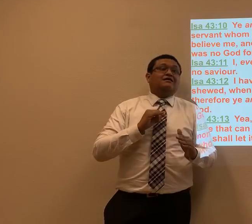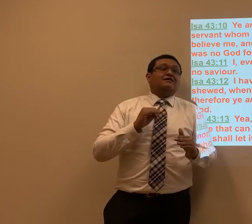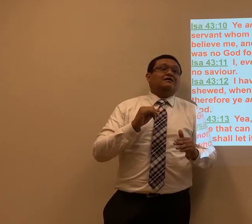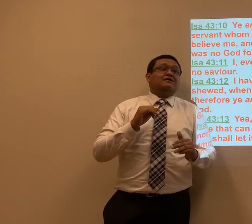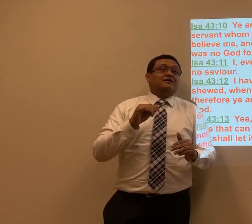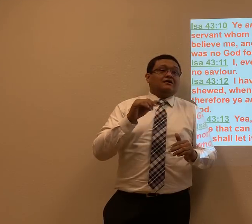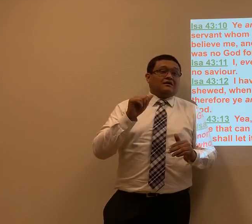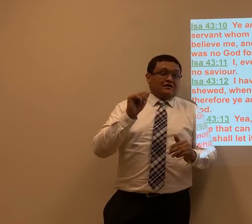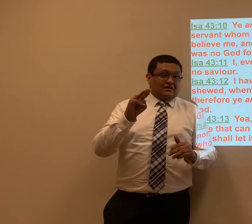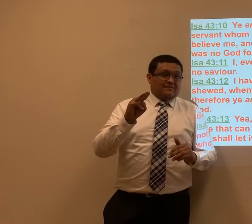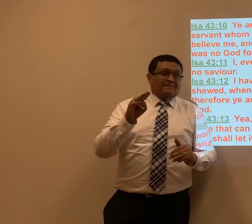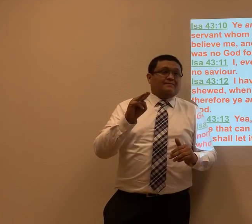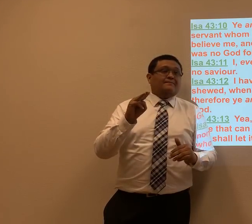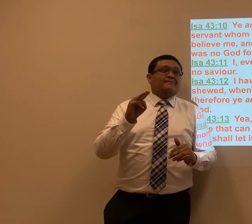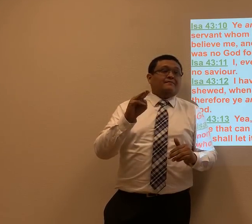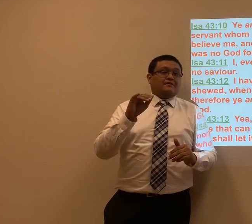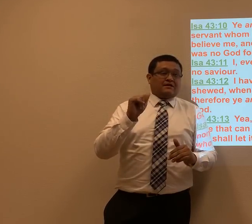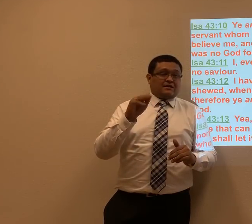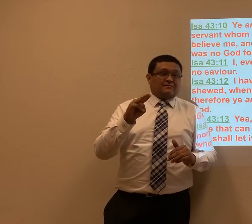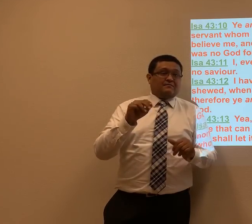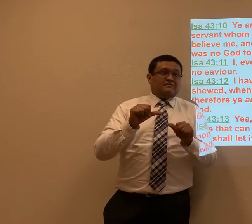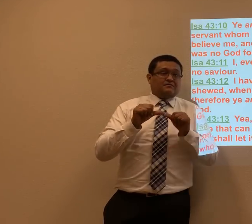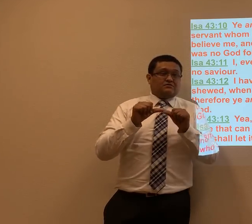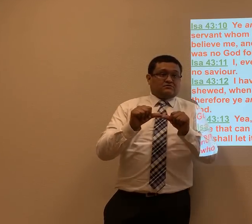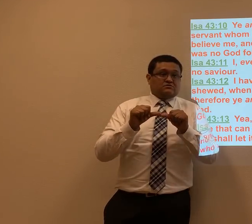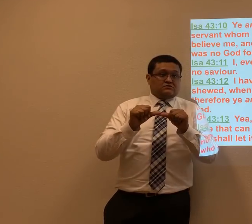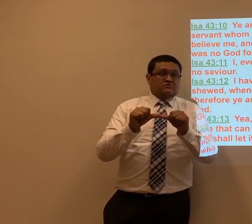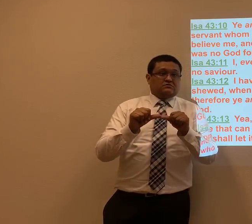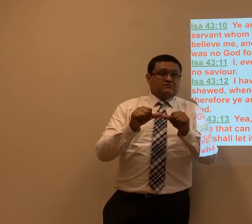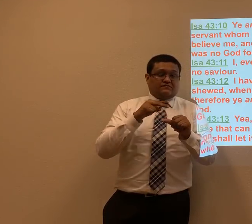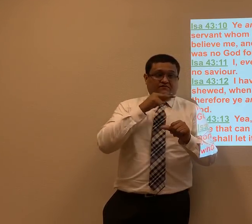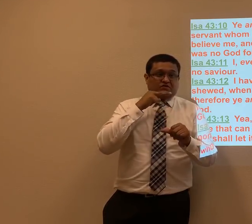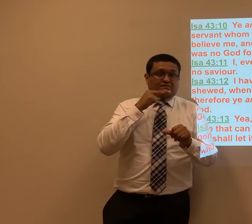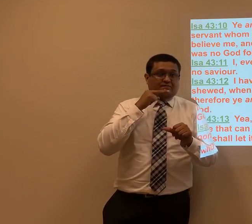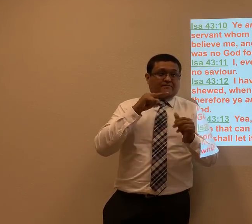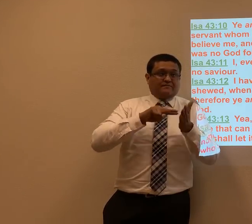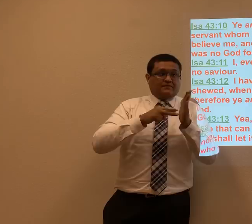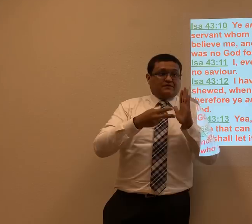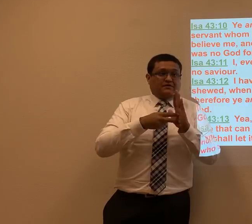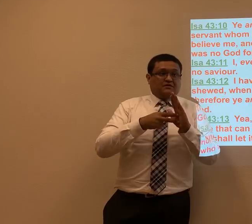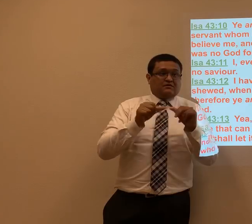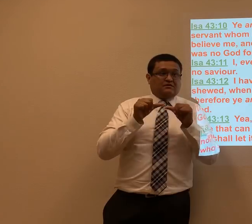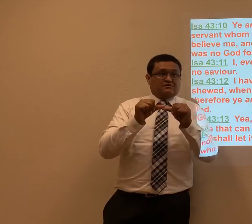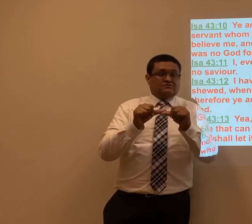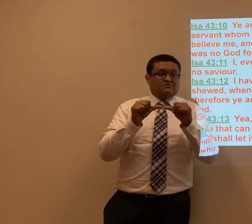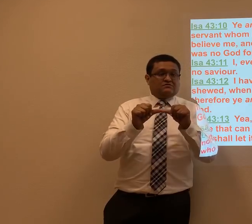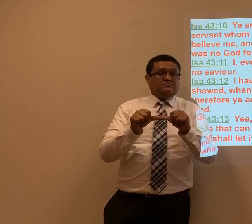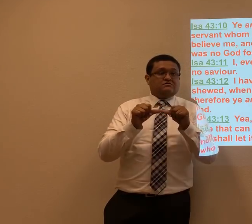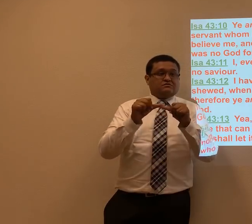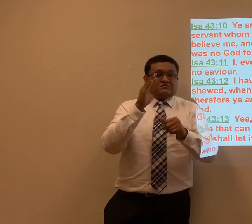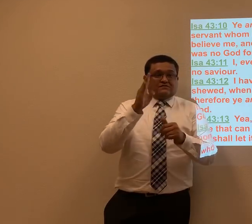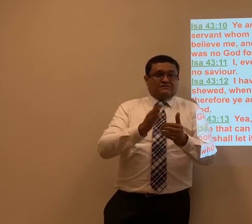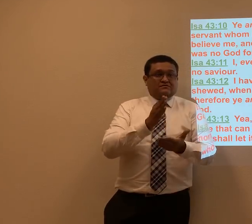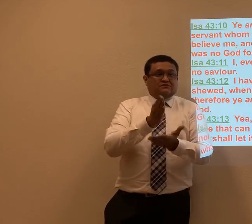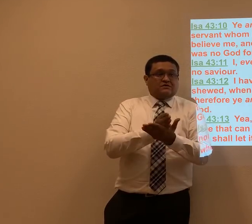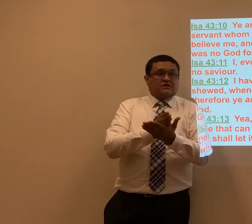it says, I am is a continuing verb. It means continues, it never stops. So